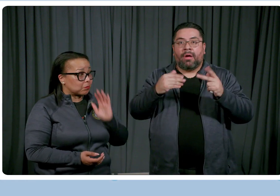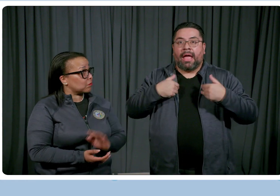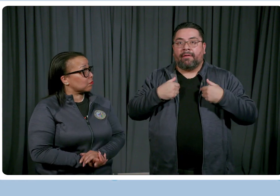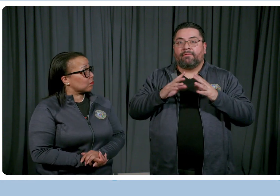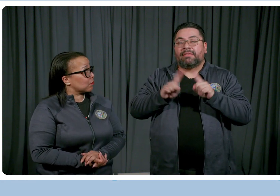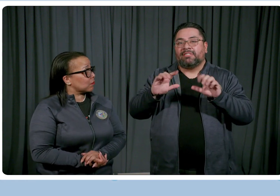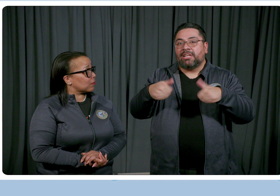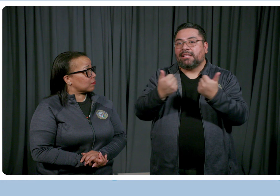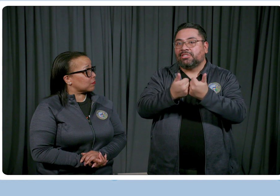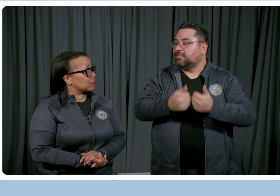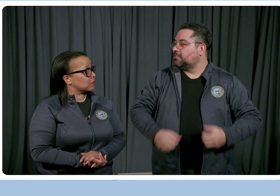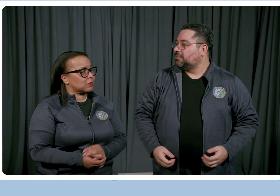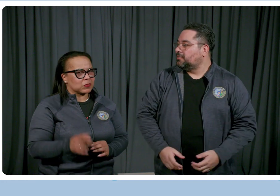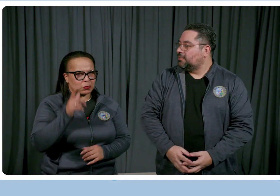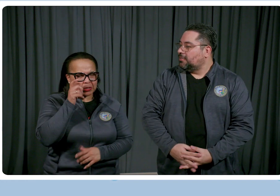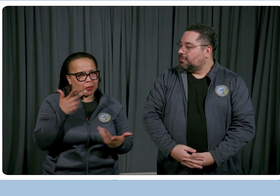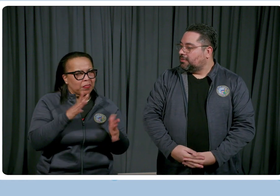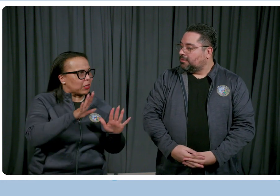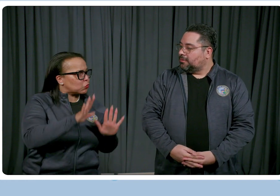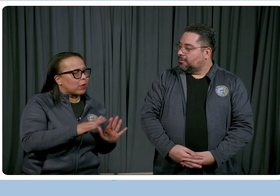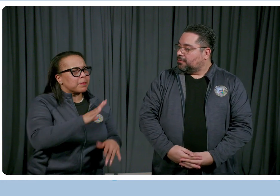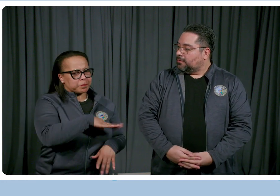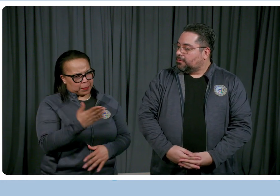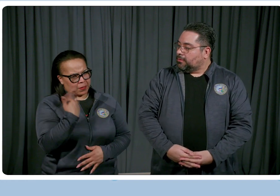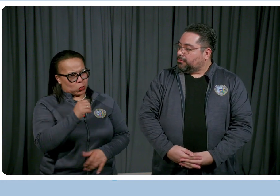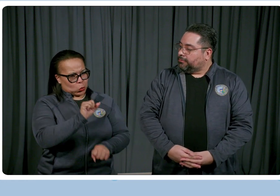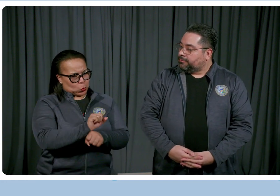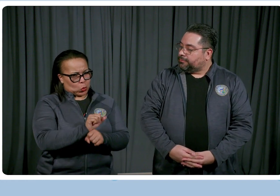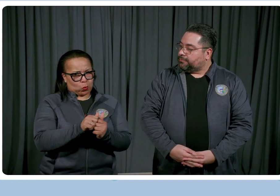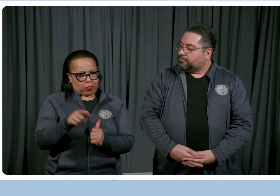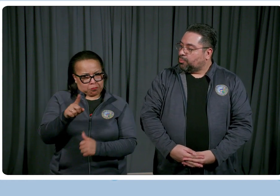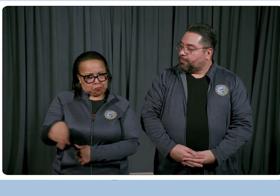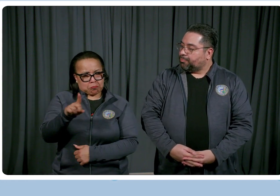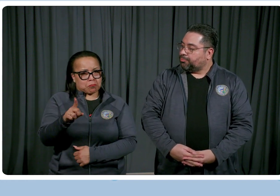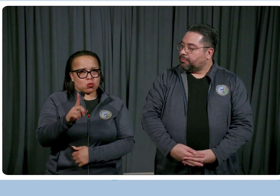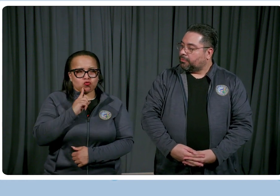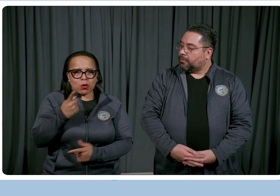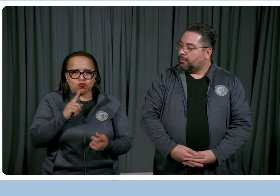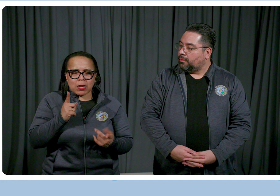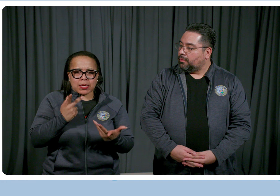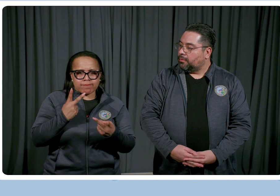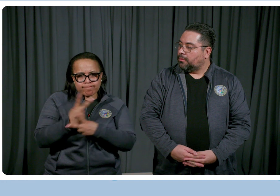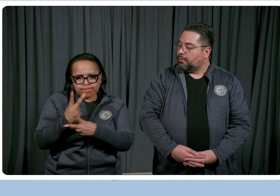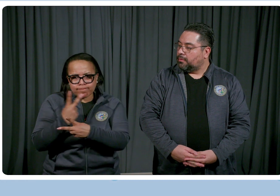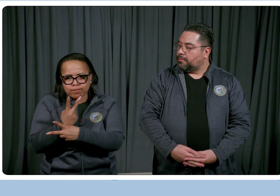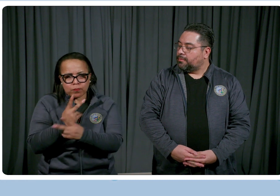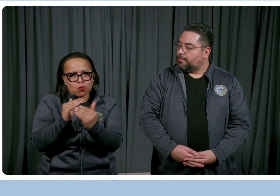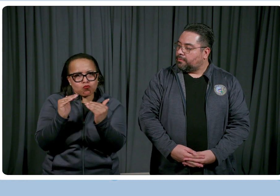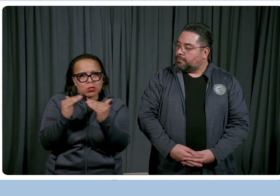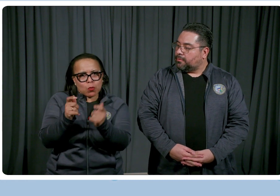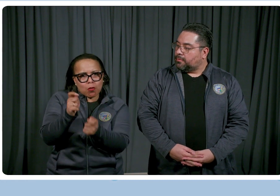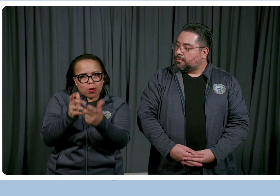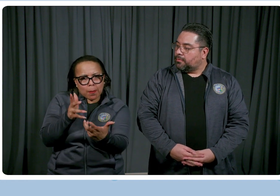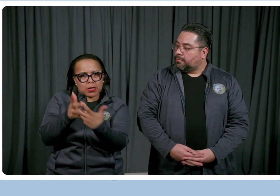lot of challenges. That's great, Jeannie. Have you had to work with people kind of navigating the reasonable accommodation